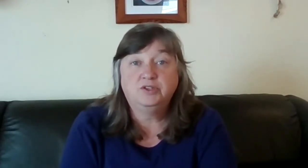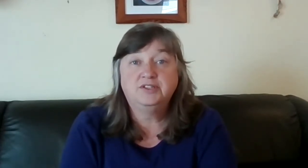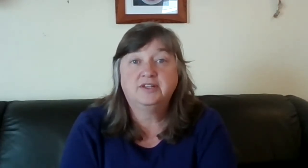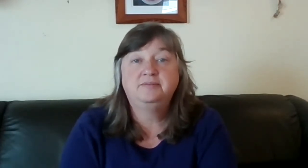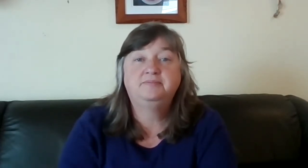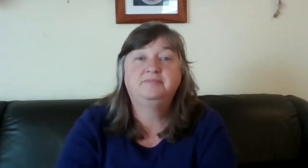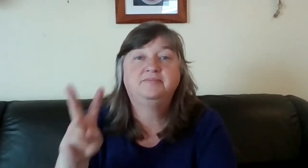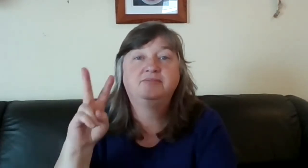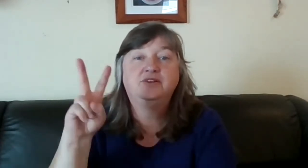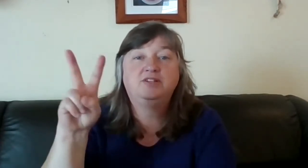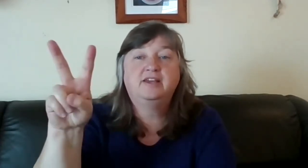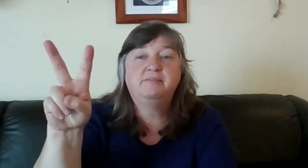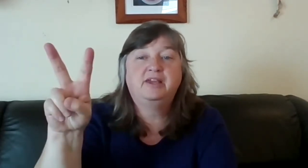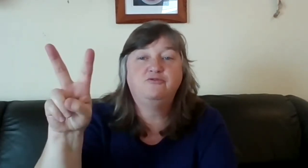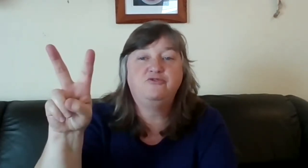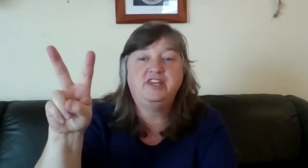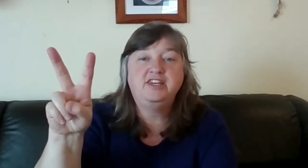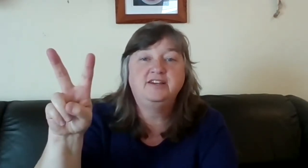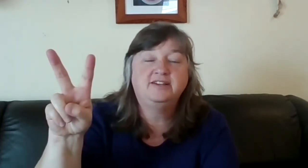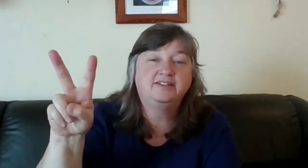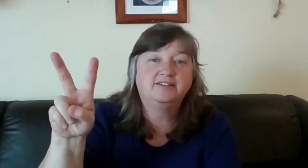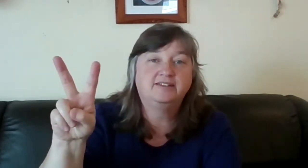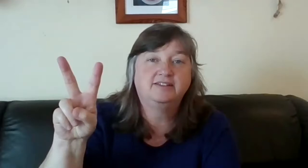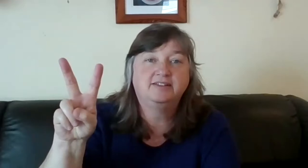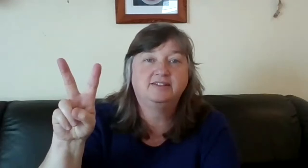Vegetables, make a V